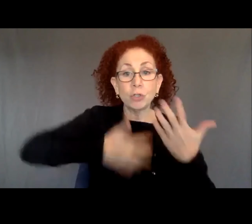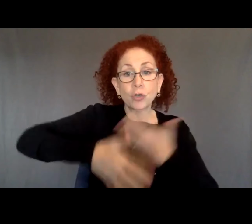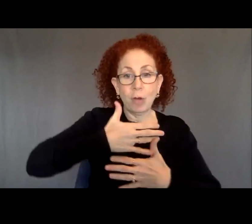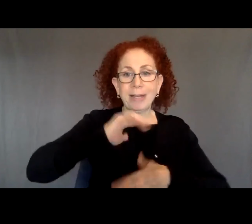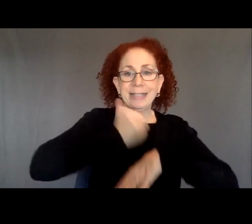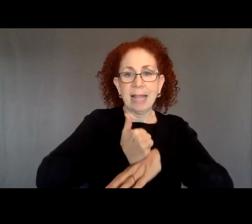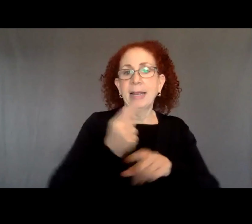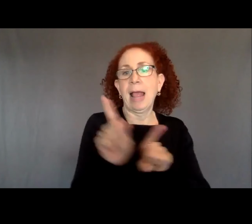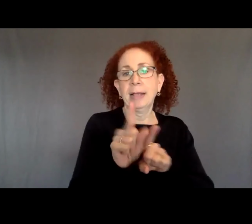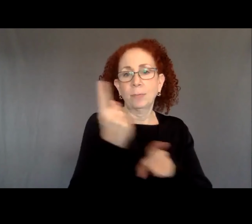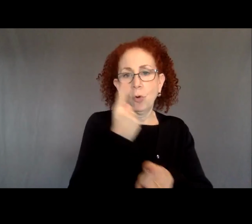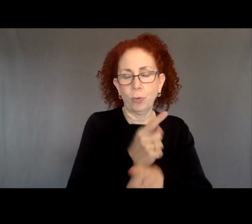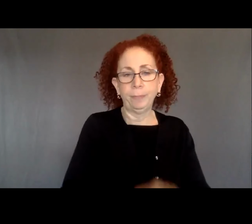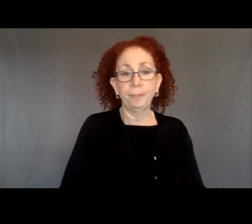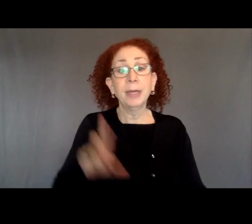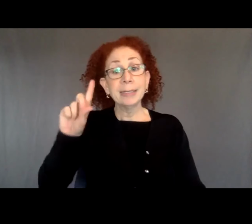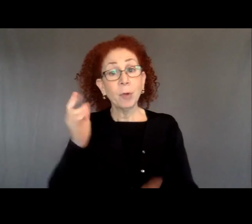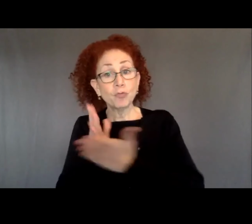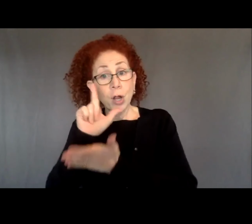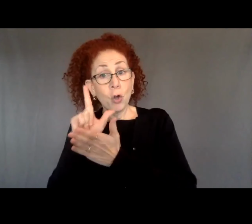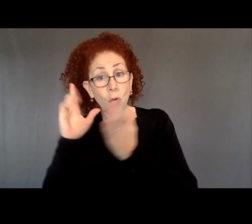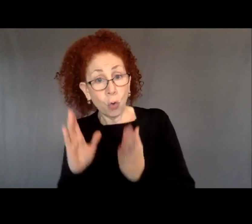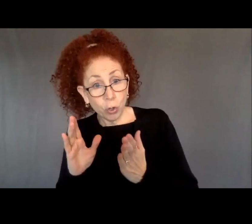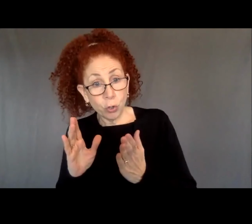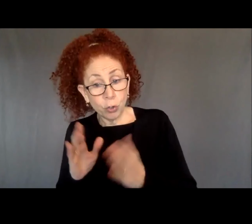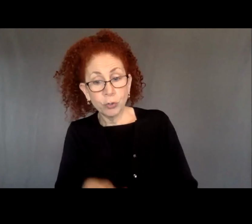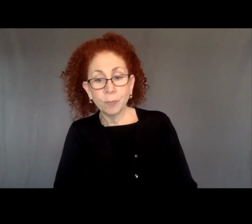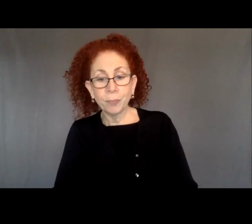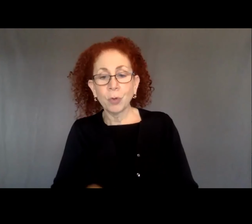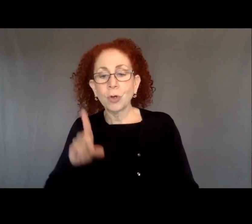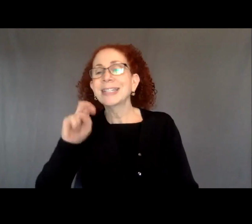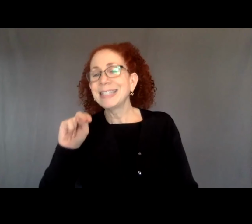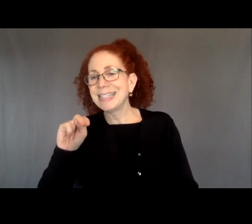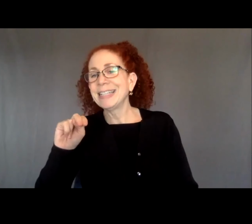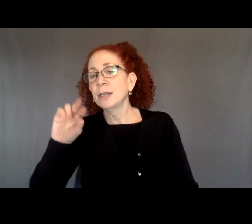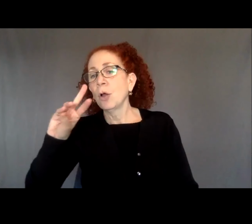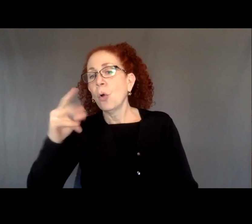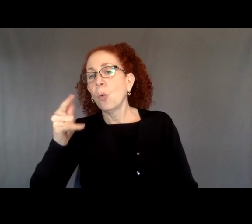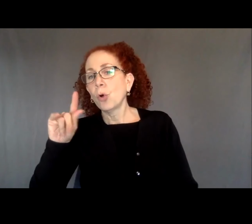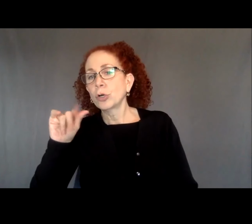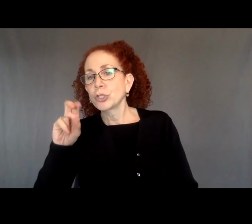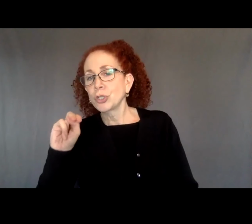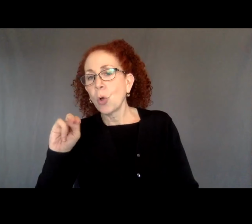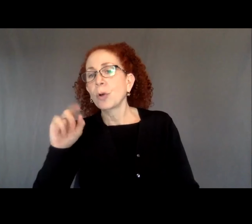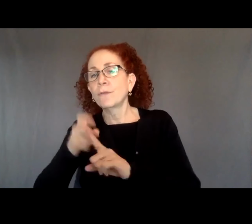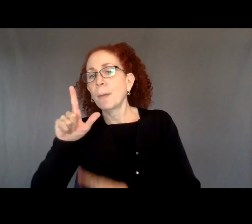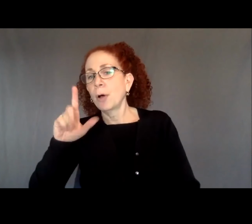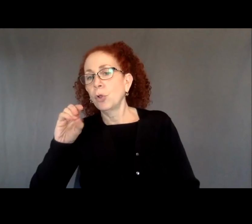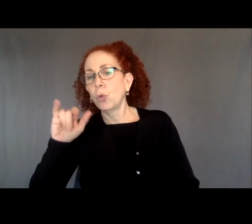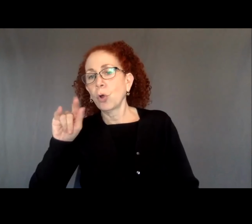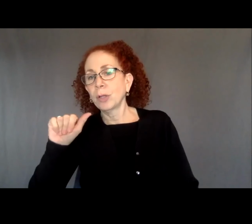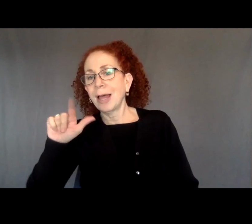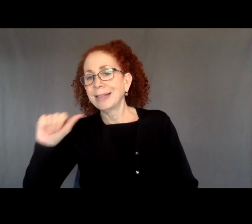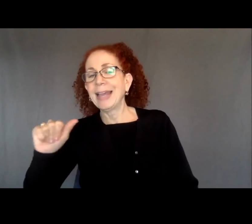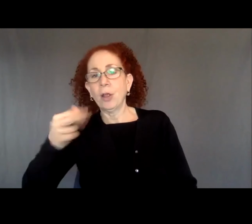appropriate. Disability rights lawyers, or as Dean Michael Waterstone of Loyola LA has called them,